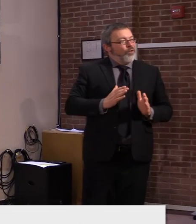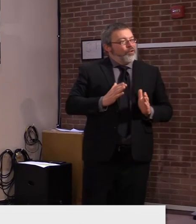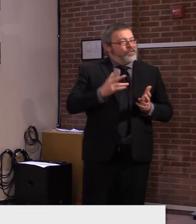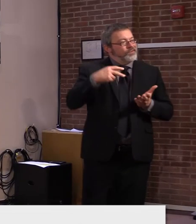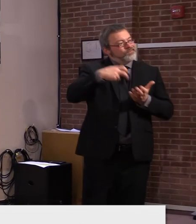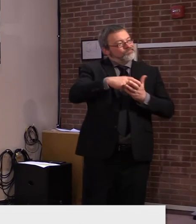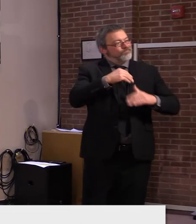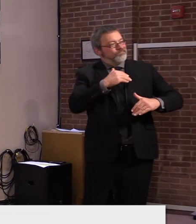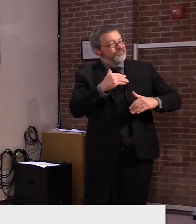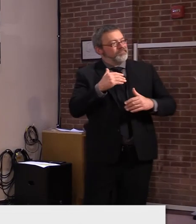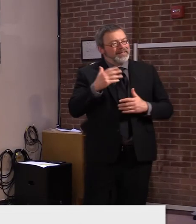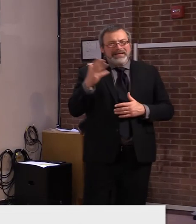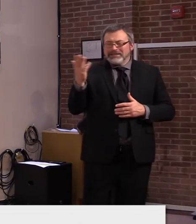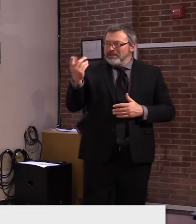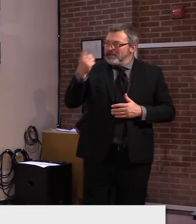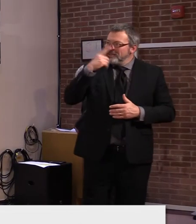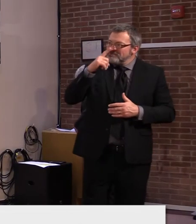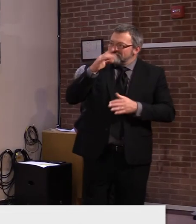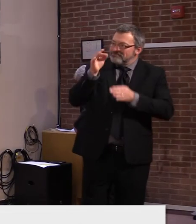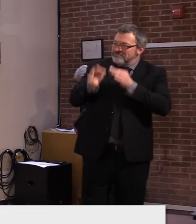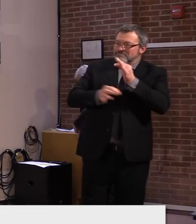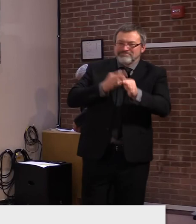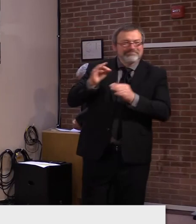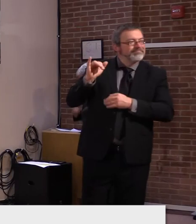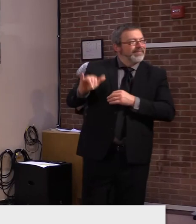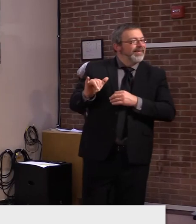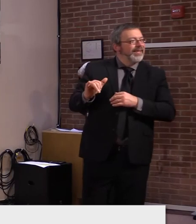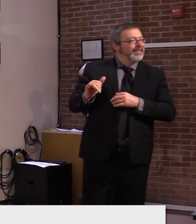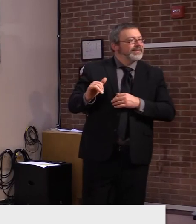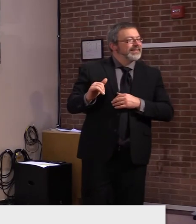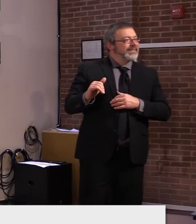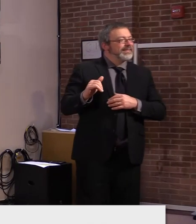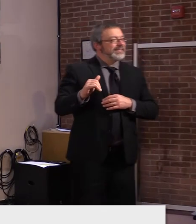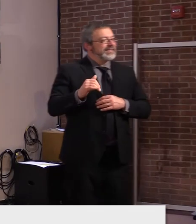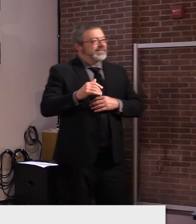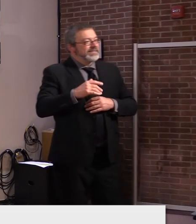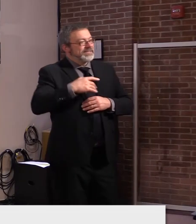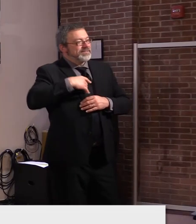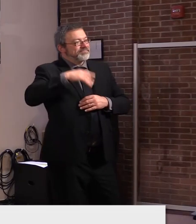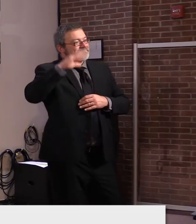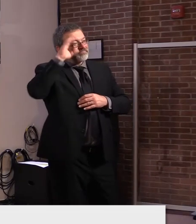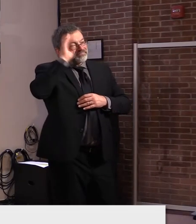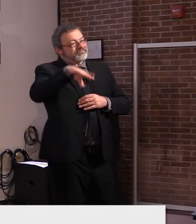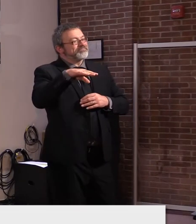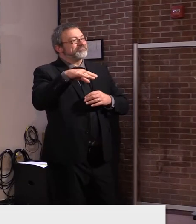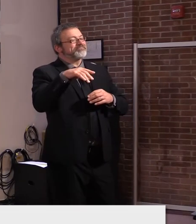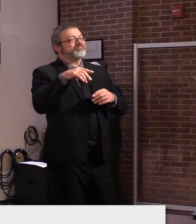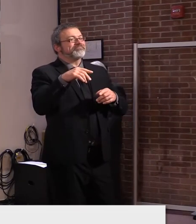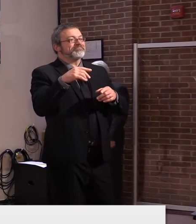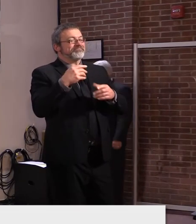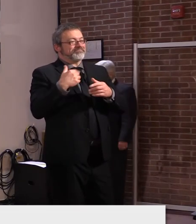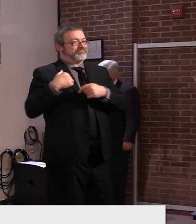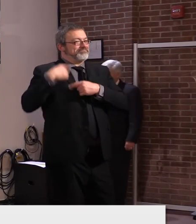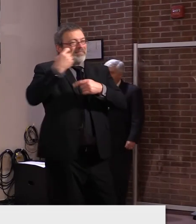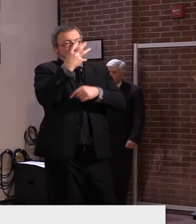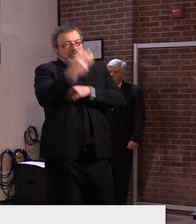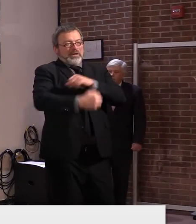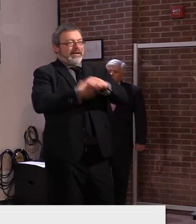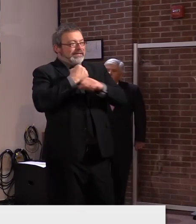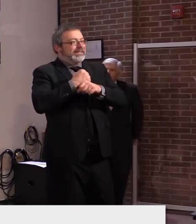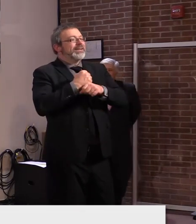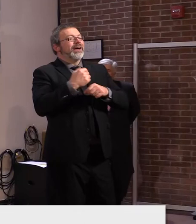and I've seen personally many renditions that where we came and we supplied